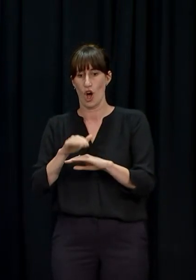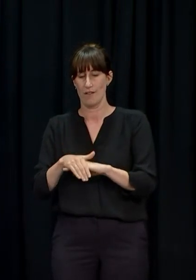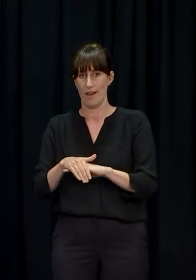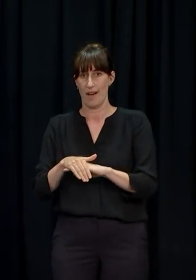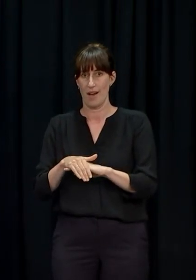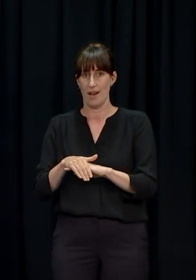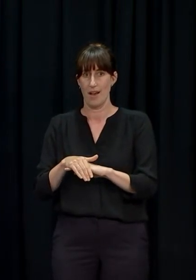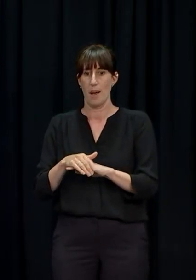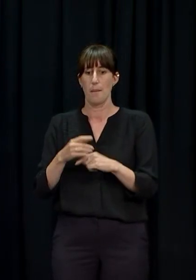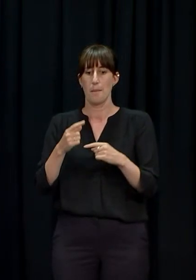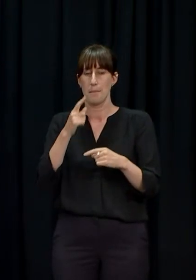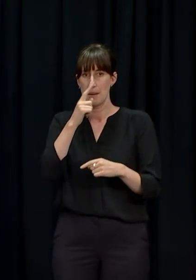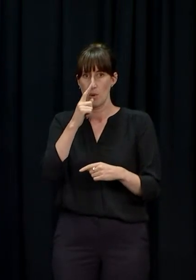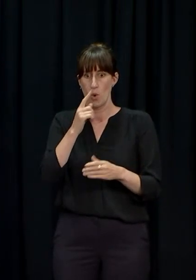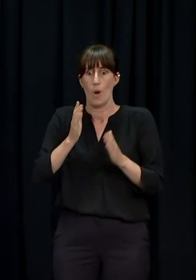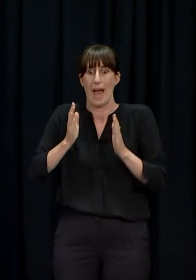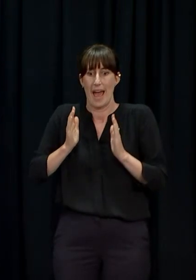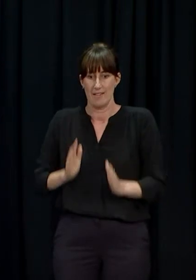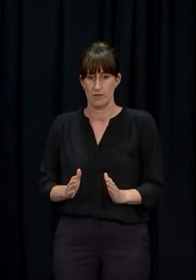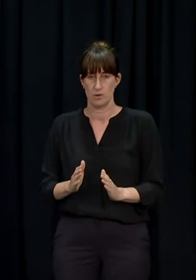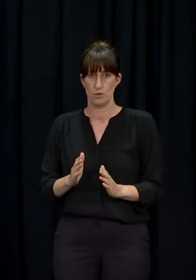masks. Look, I think